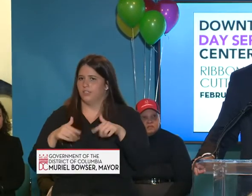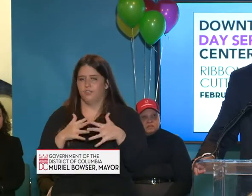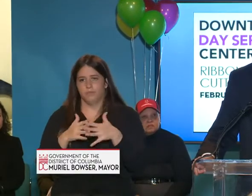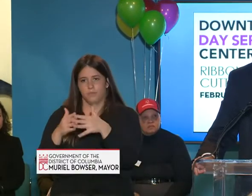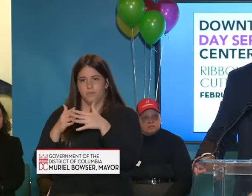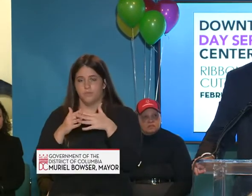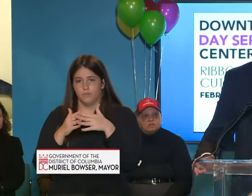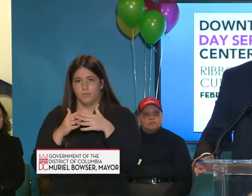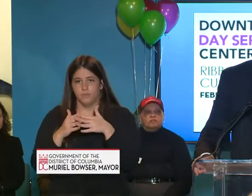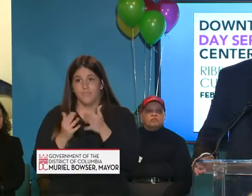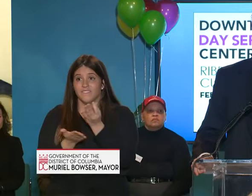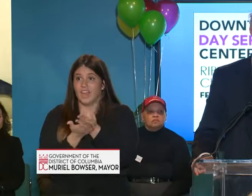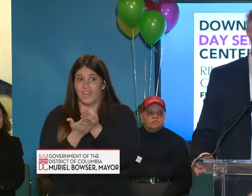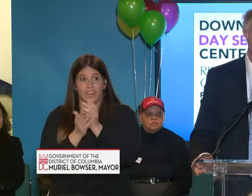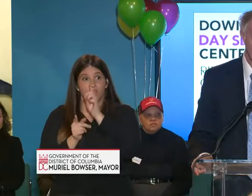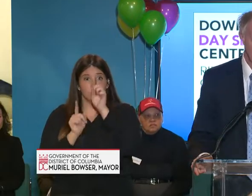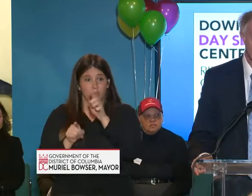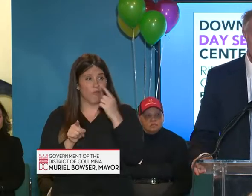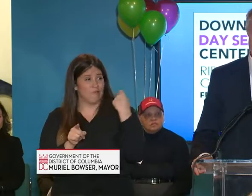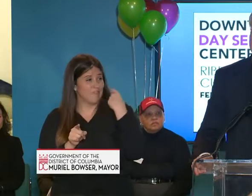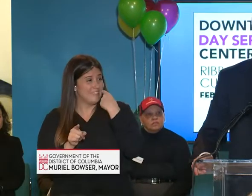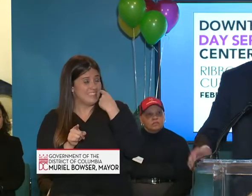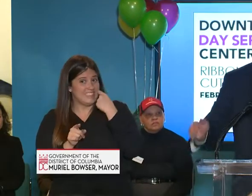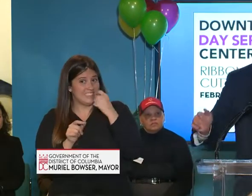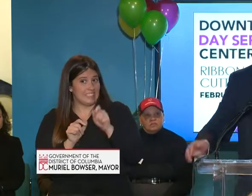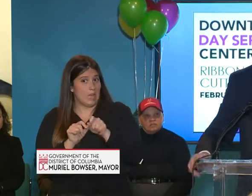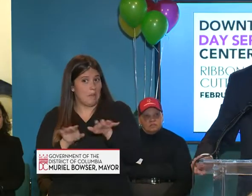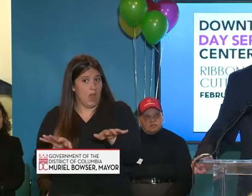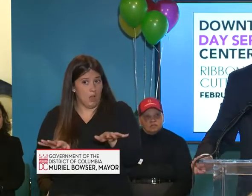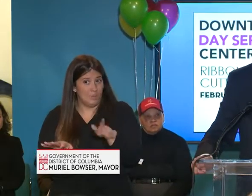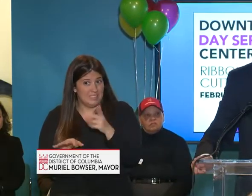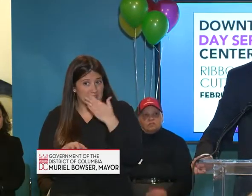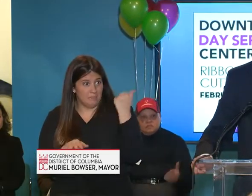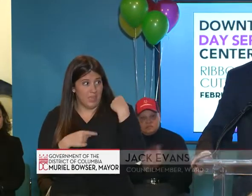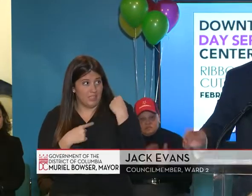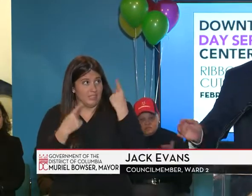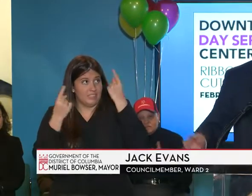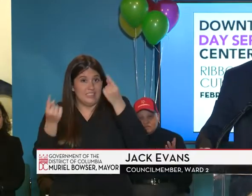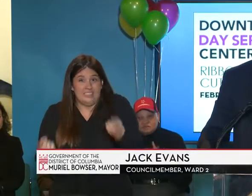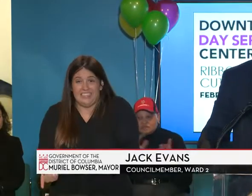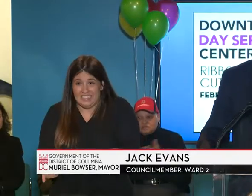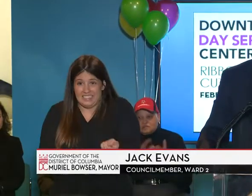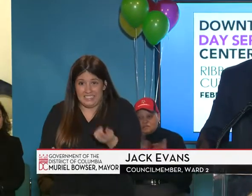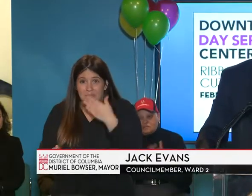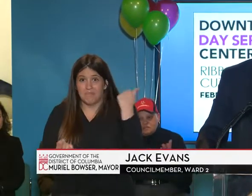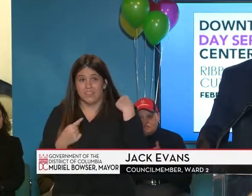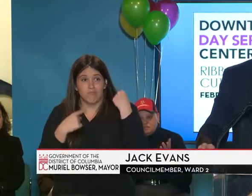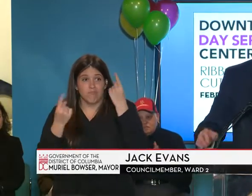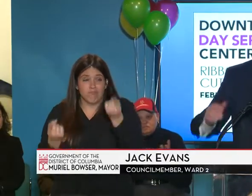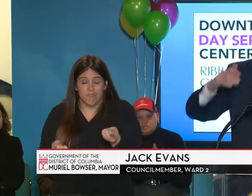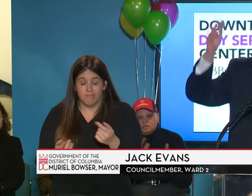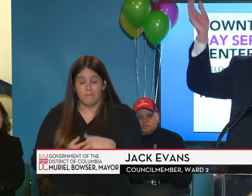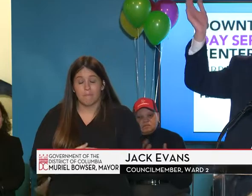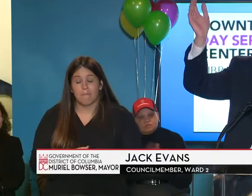are. And our finance report that just came out, our audit, is the best we've ever had. Best we've ever had.